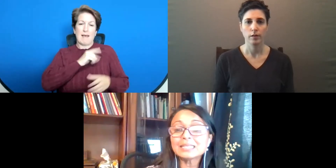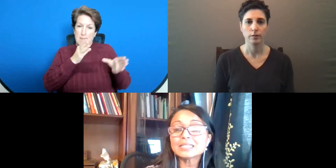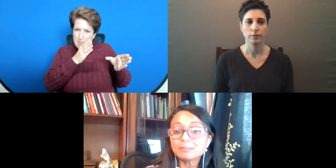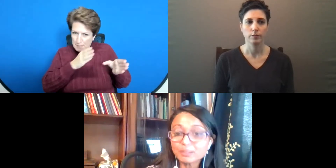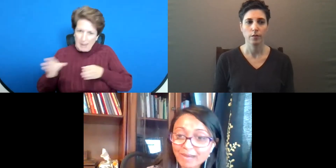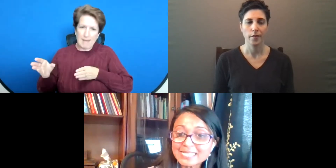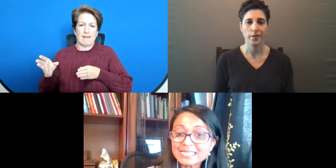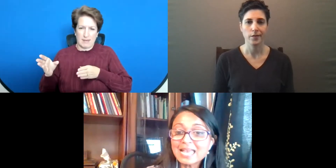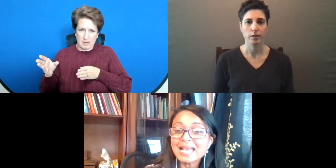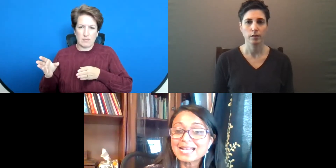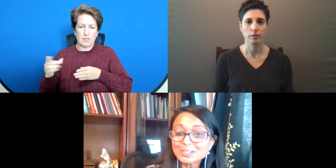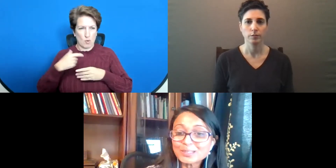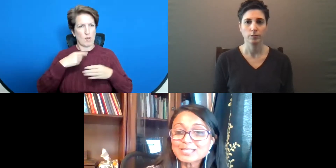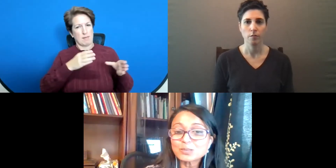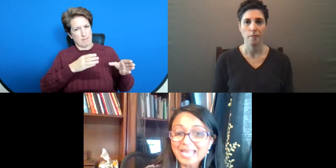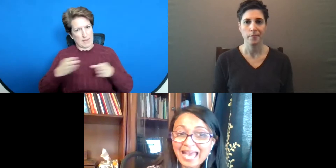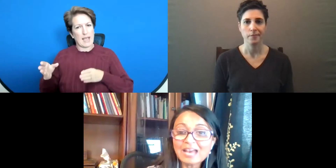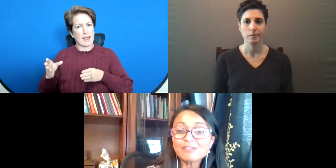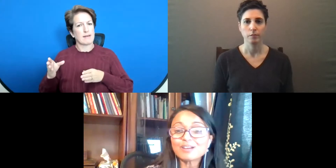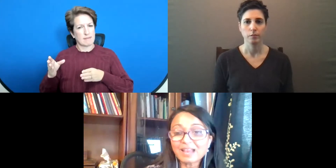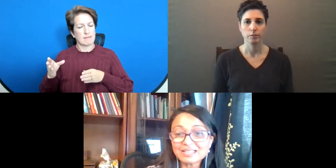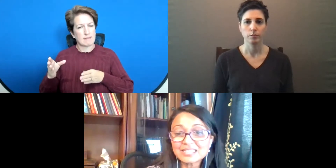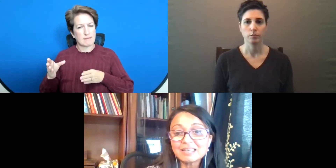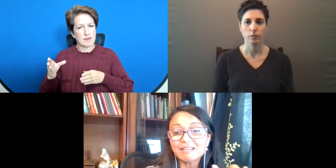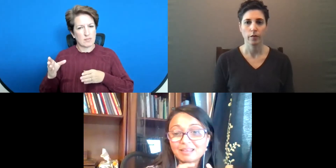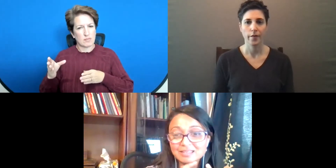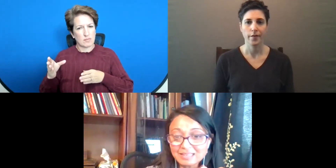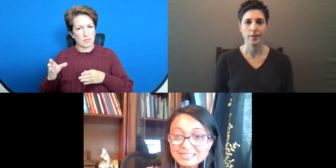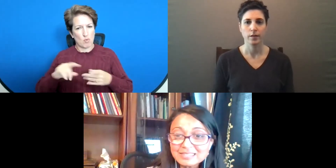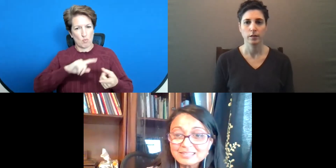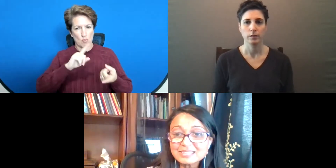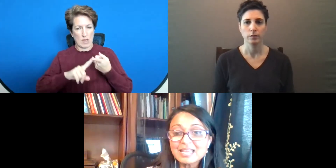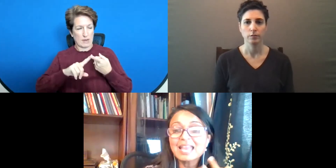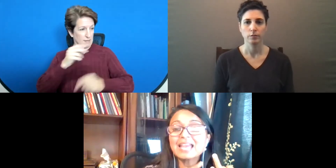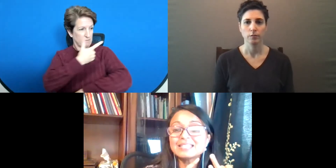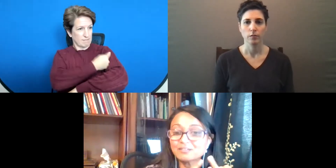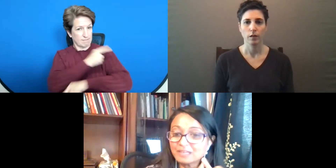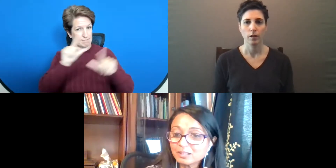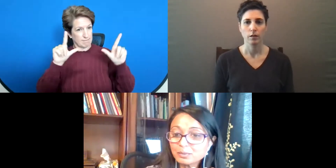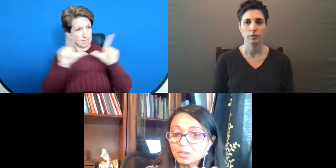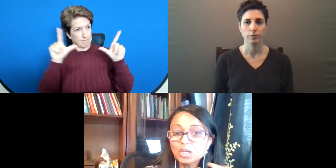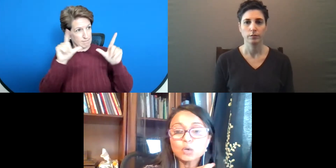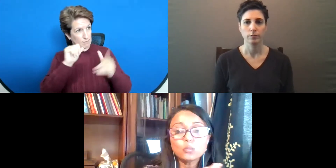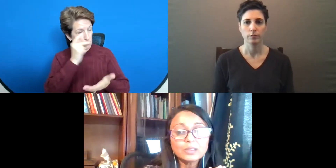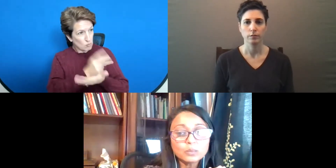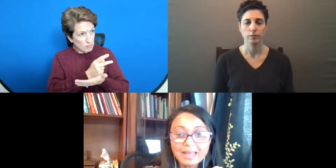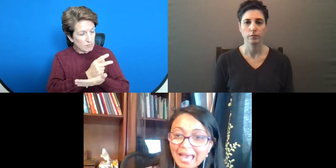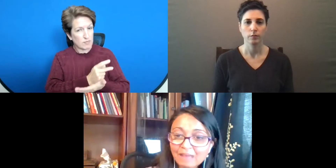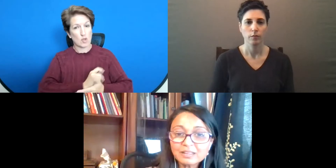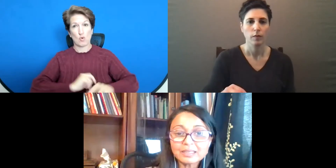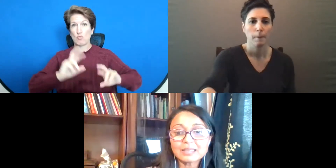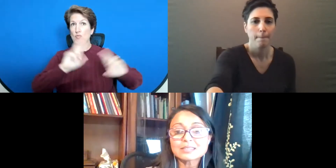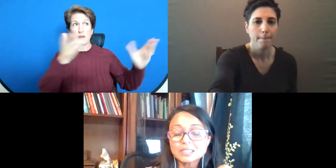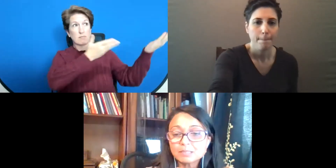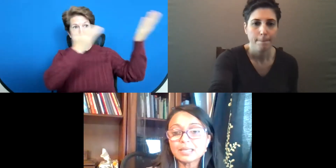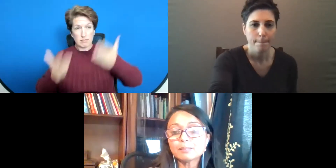are planning to be ready as soon as we have a vaccine that is licensed and is available. We will